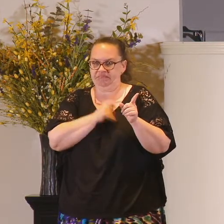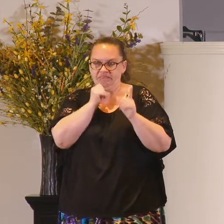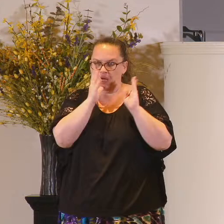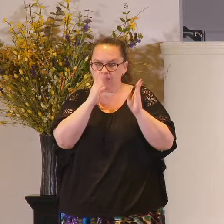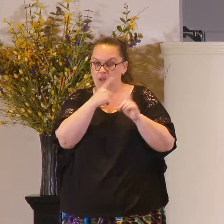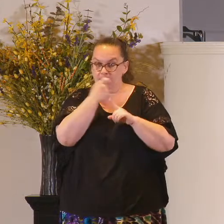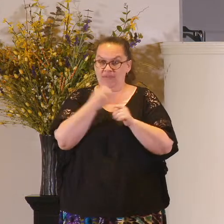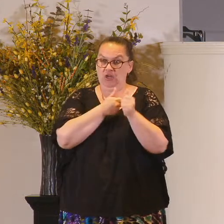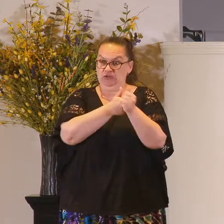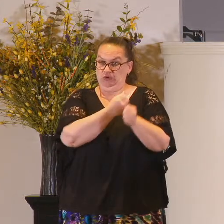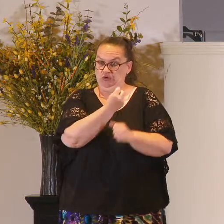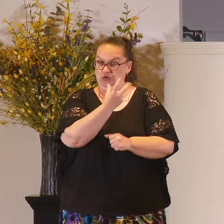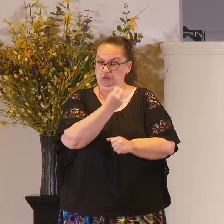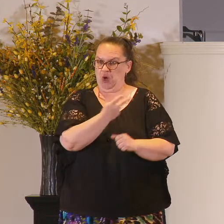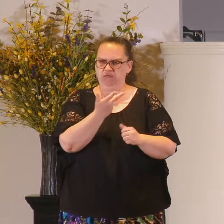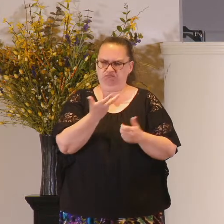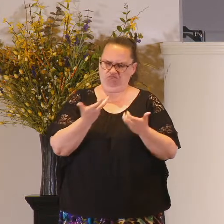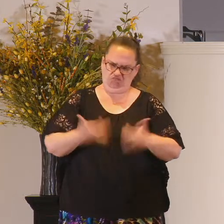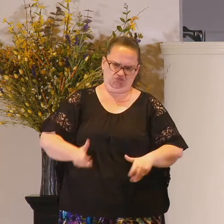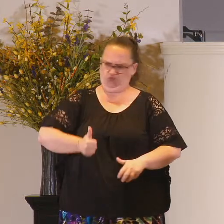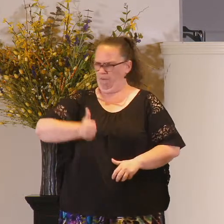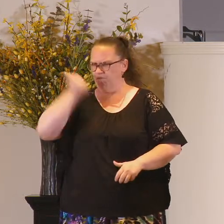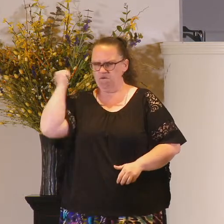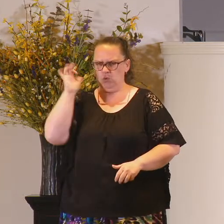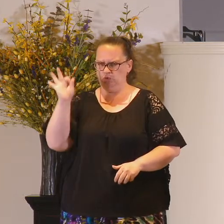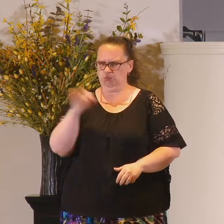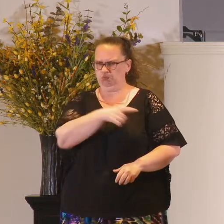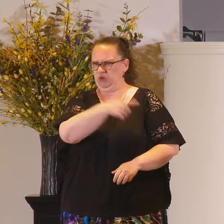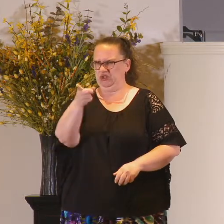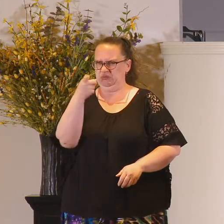to them because the 12 don't want to preach to them.